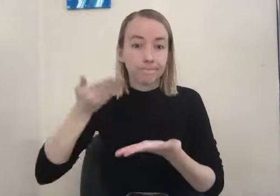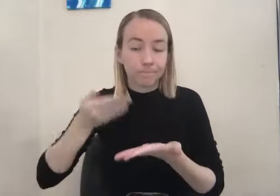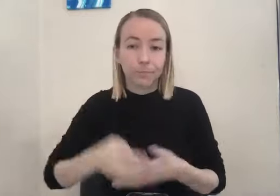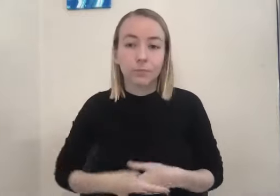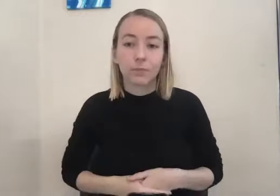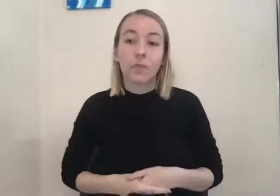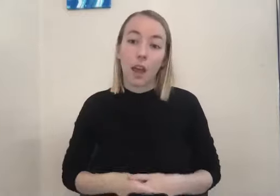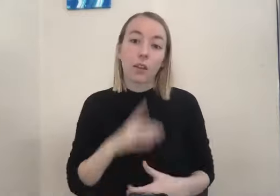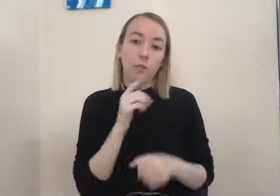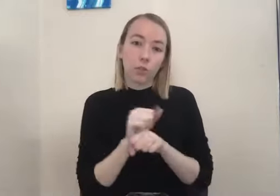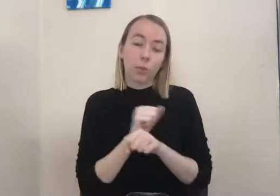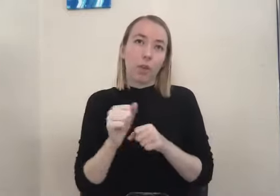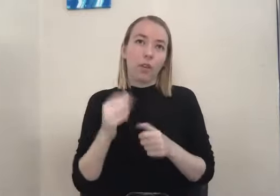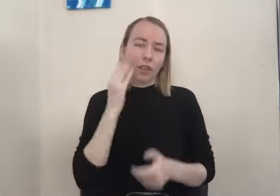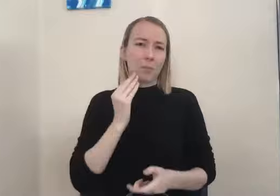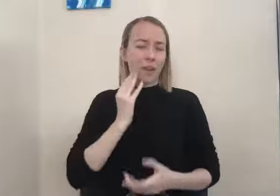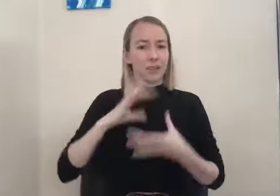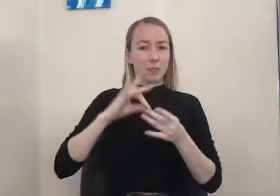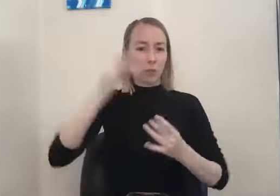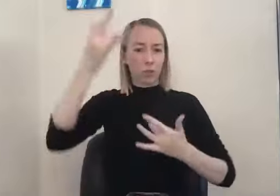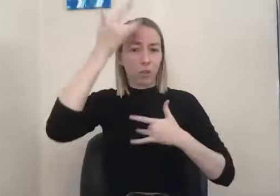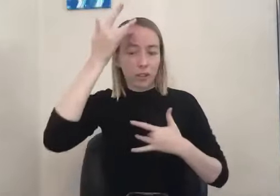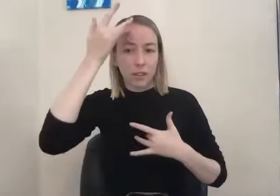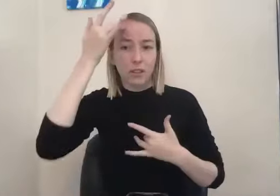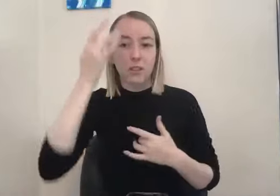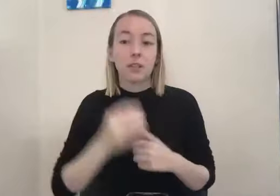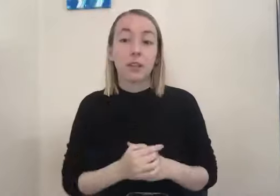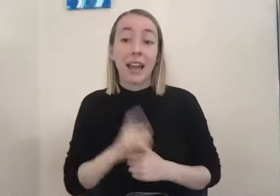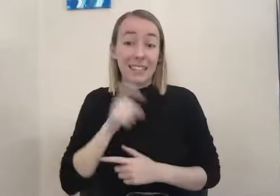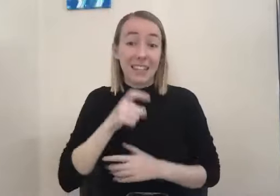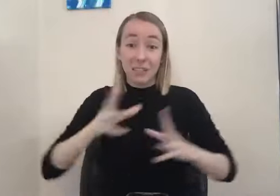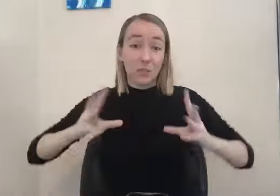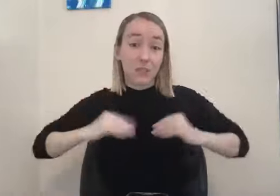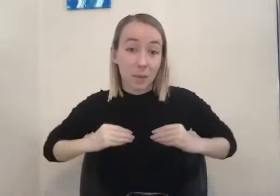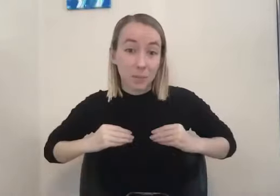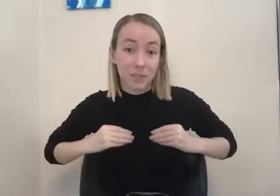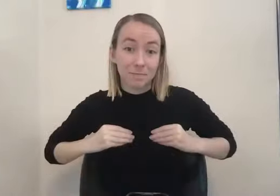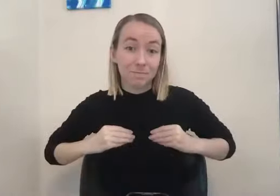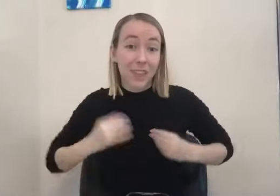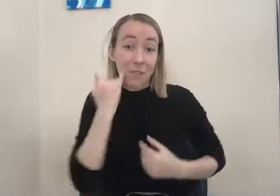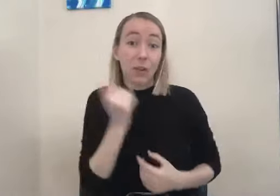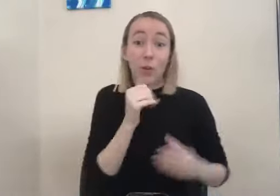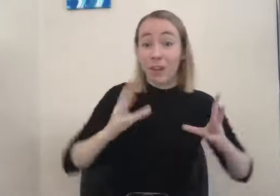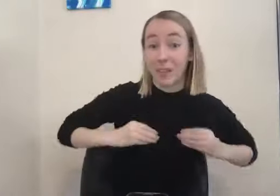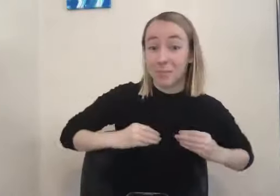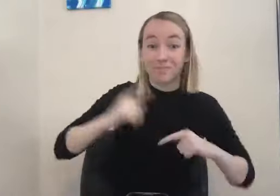struggling. Doing the spiritual surrender, and that spiritual surrender came for me the night that I was at an open